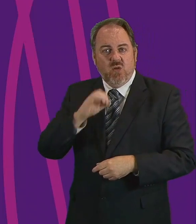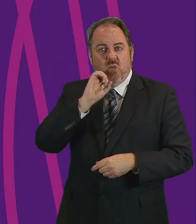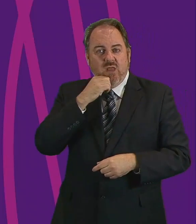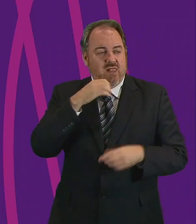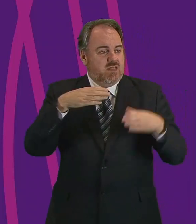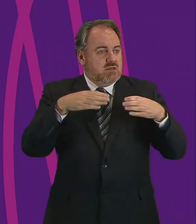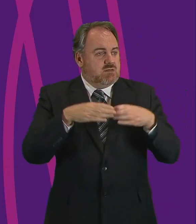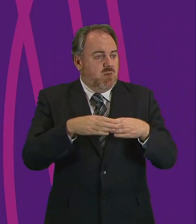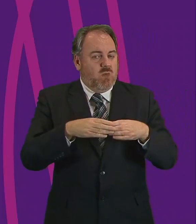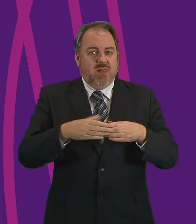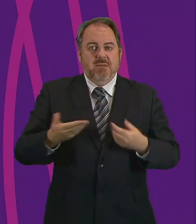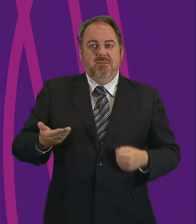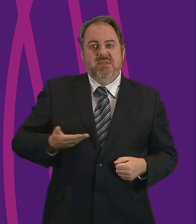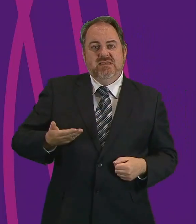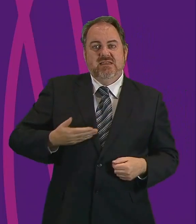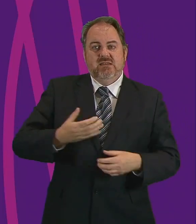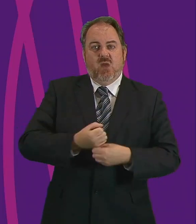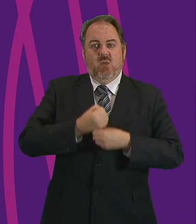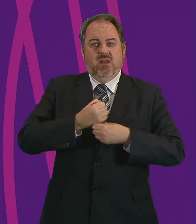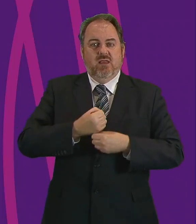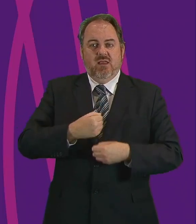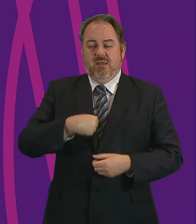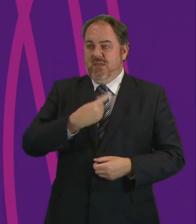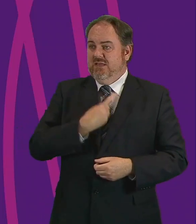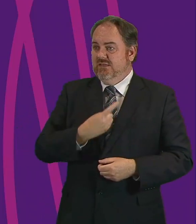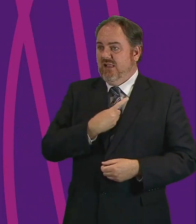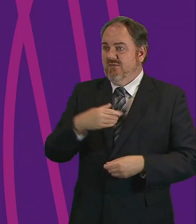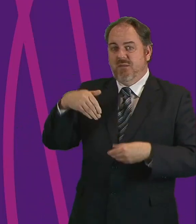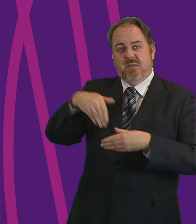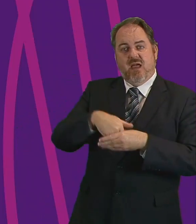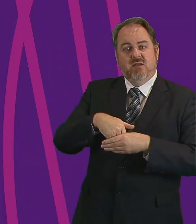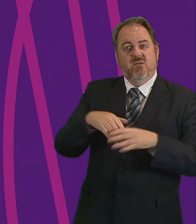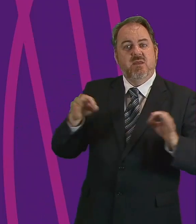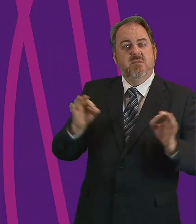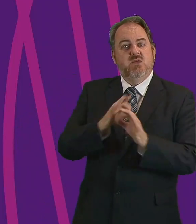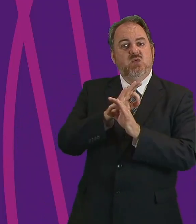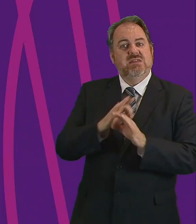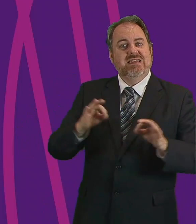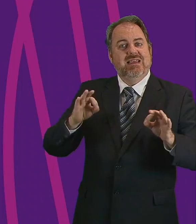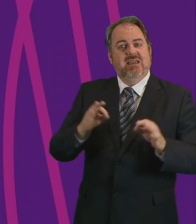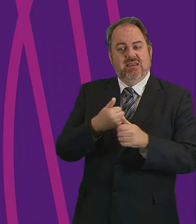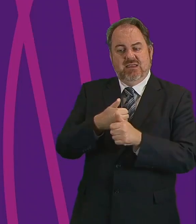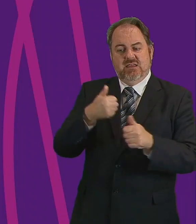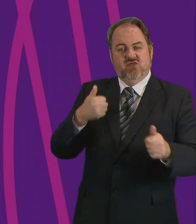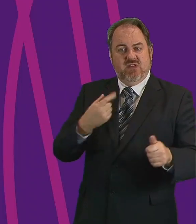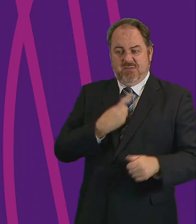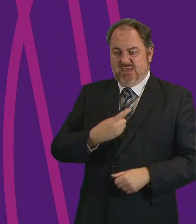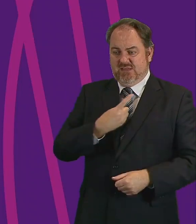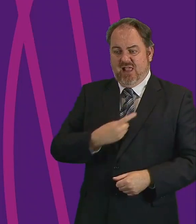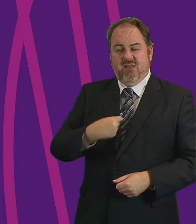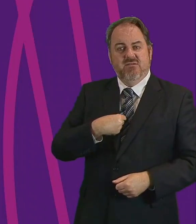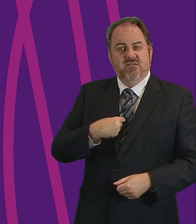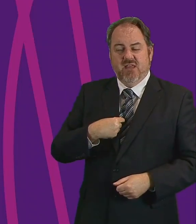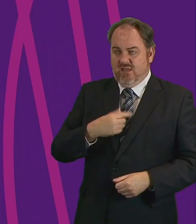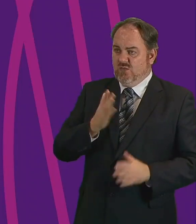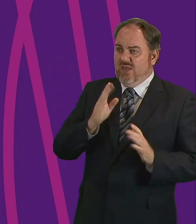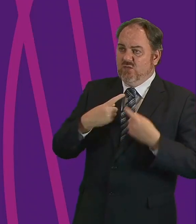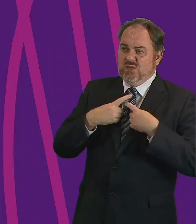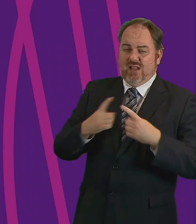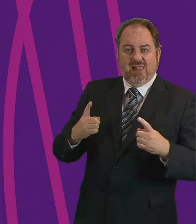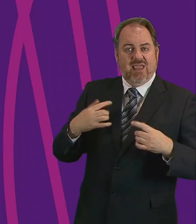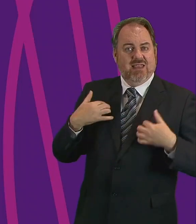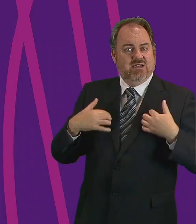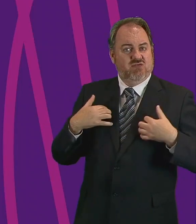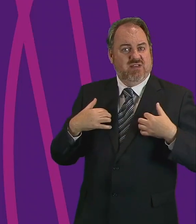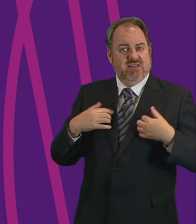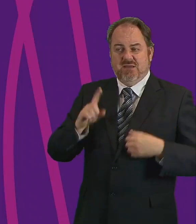owner. And I declare an interest as a member of the Musicians' Union and someone who is in music. I know the anxiety being felt by so many across the music sector